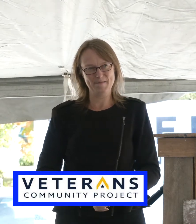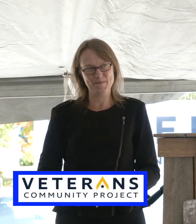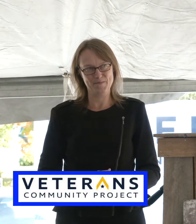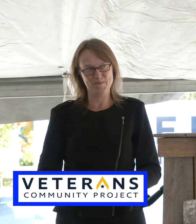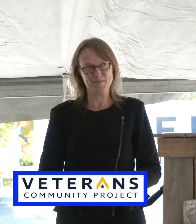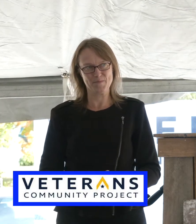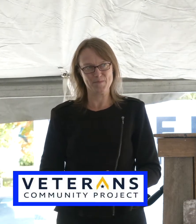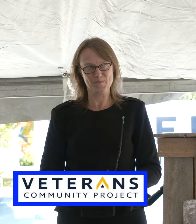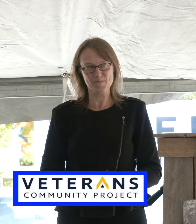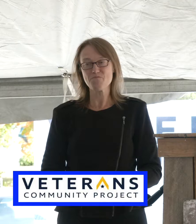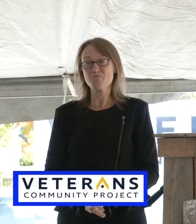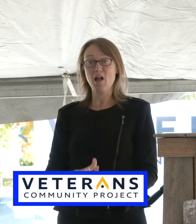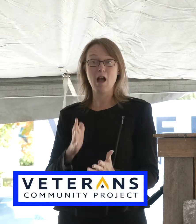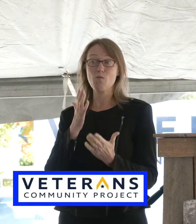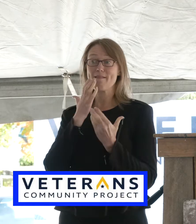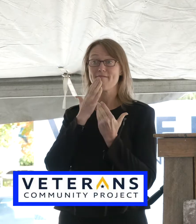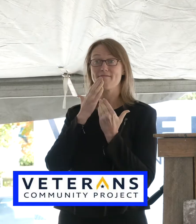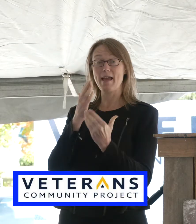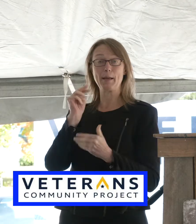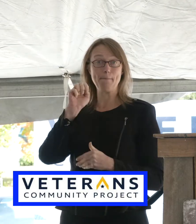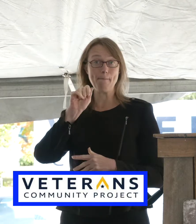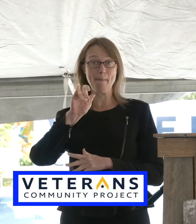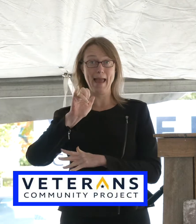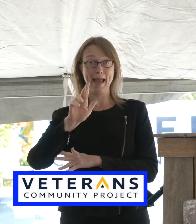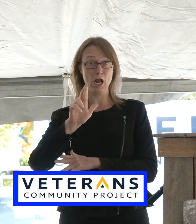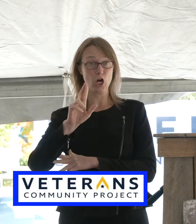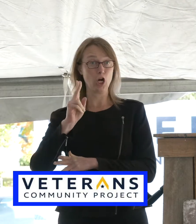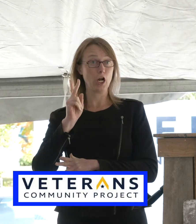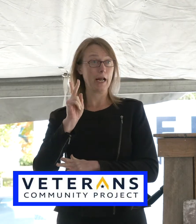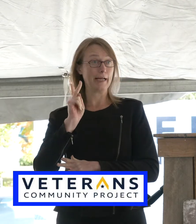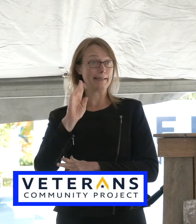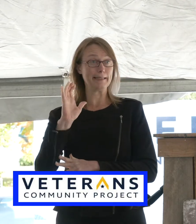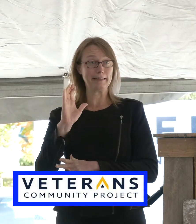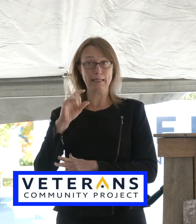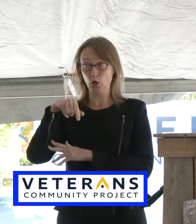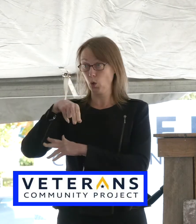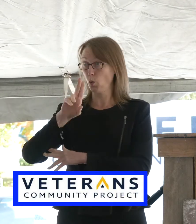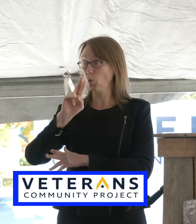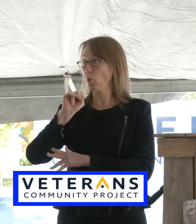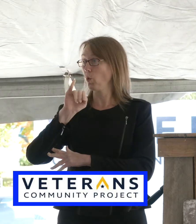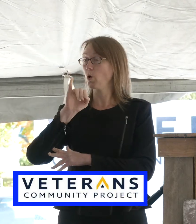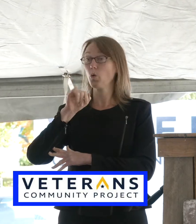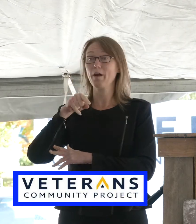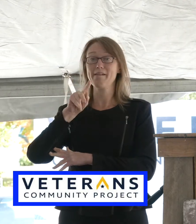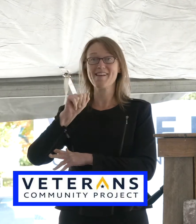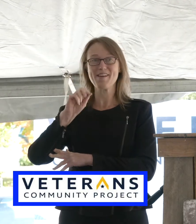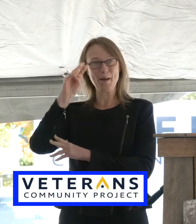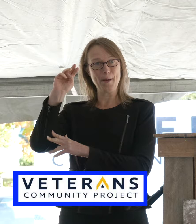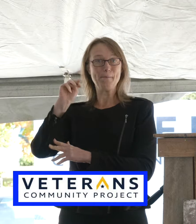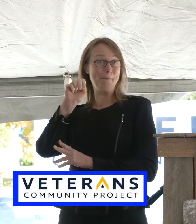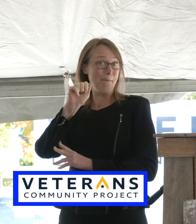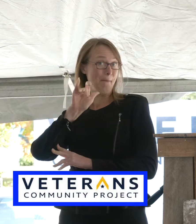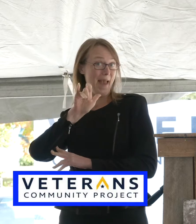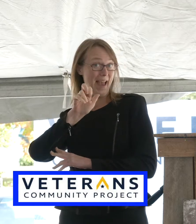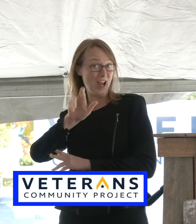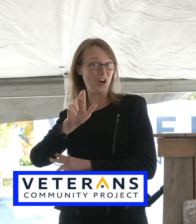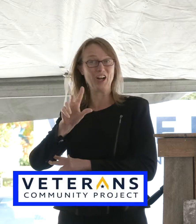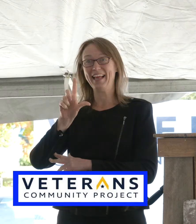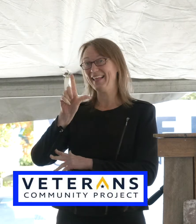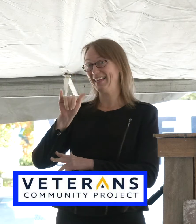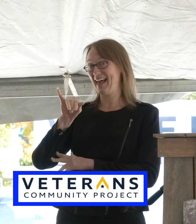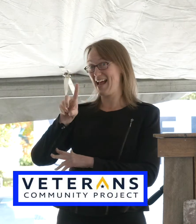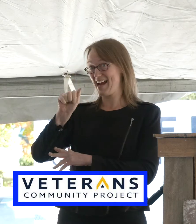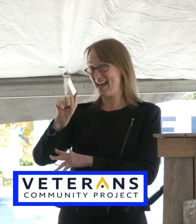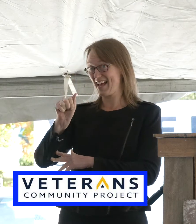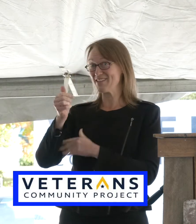I do want to thank, I know the mayor of Kansas City, I don't know where Quinton's at, Quinton here, Mayor Lyda's here. I just want to appreciate